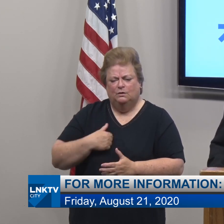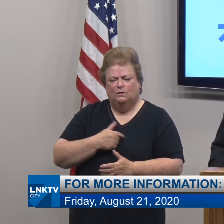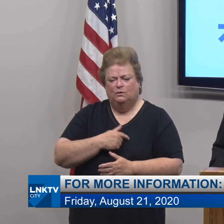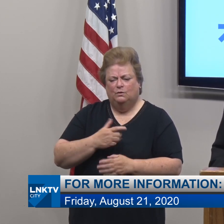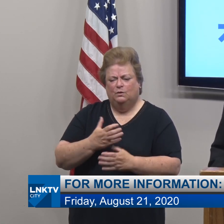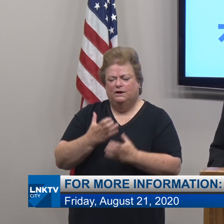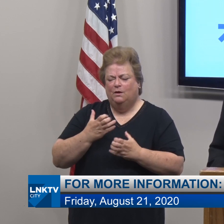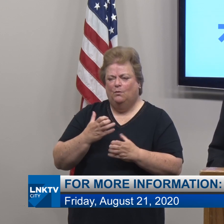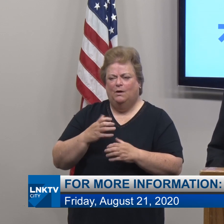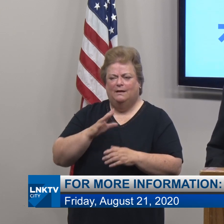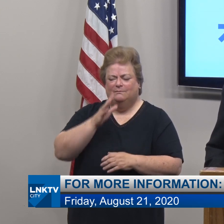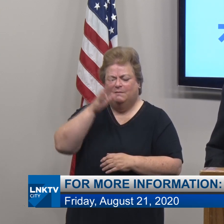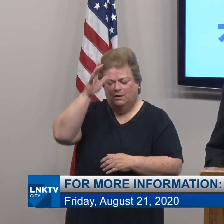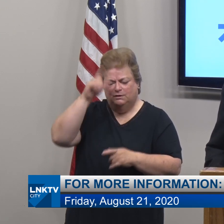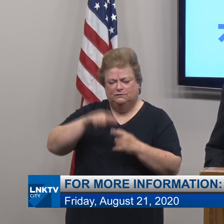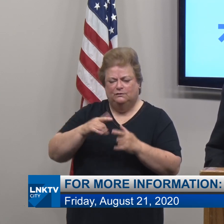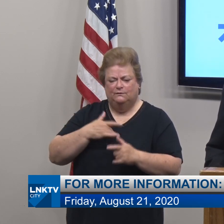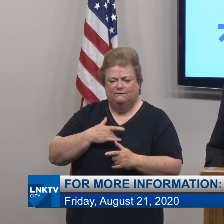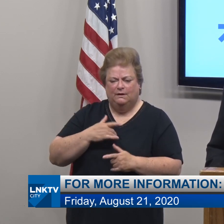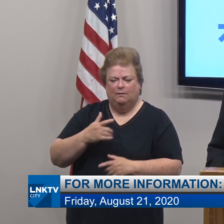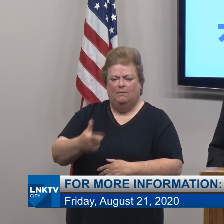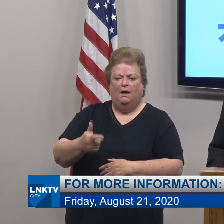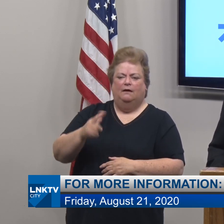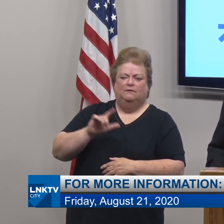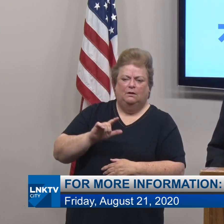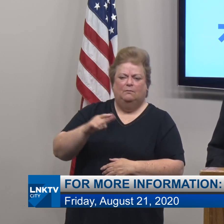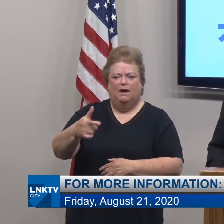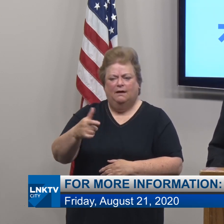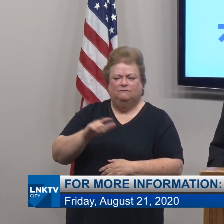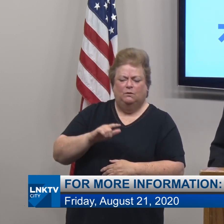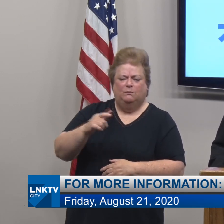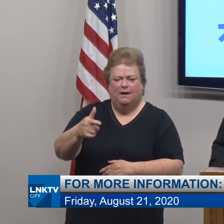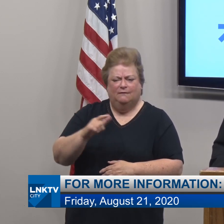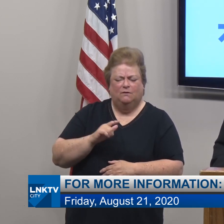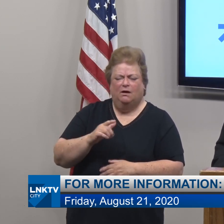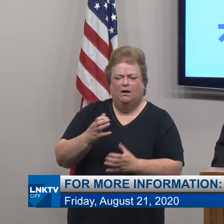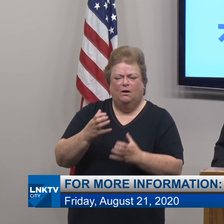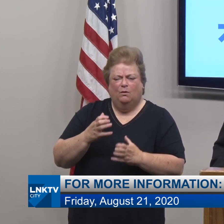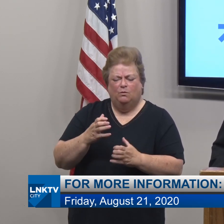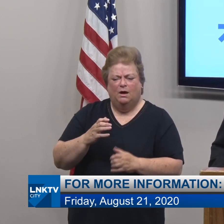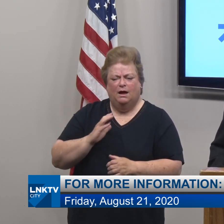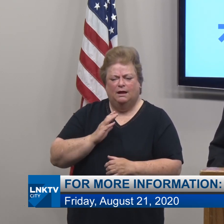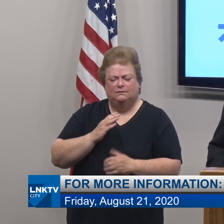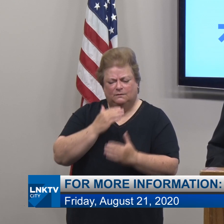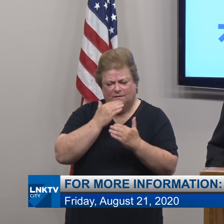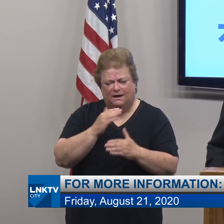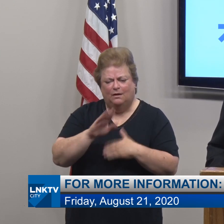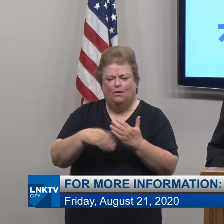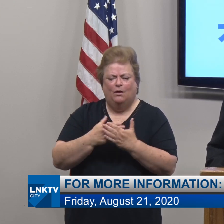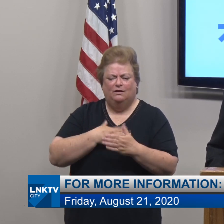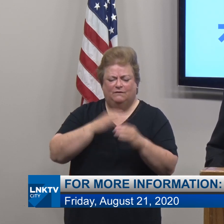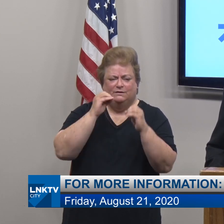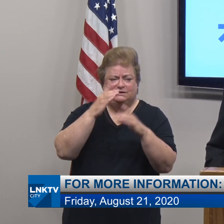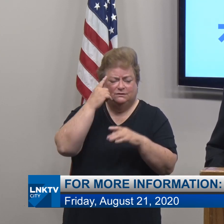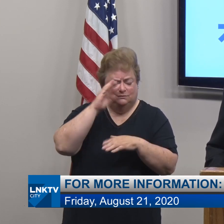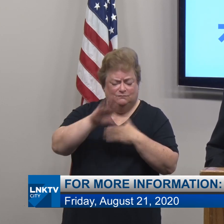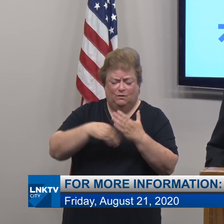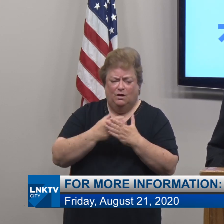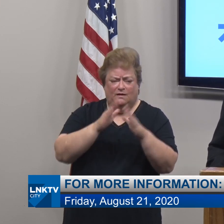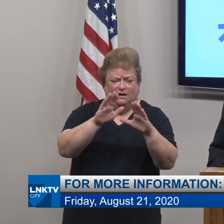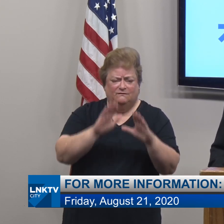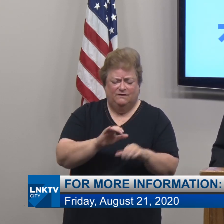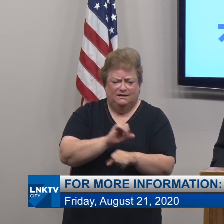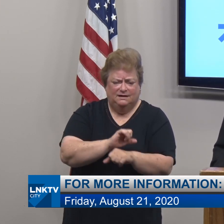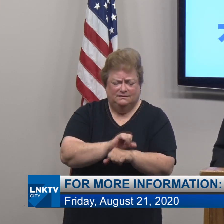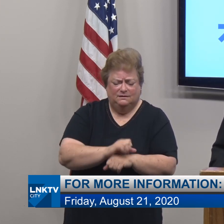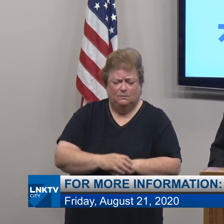experiencing a yo-yo effect. We don't want our students to feel that. And certainly, I want to take this opportunity to thank our teachers for all the fantastic work that they've done this week. And it